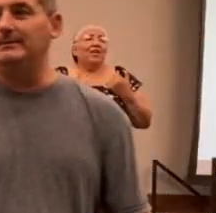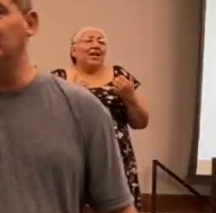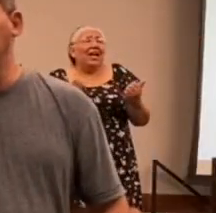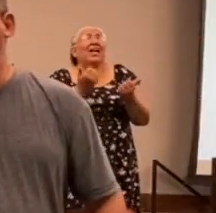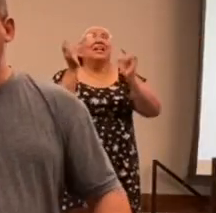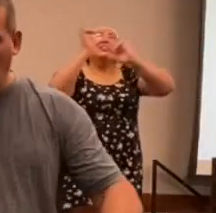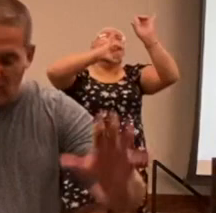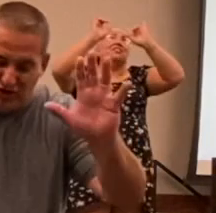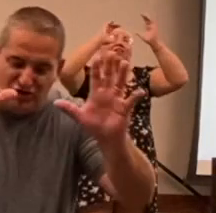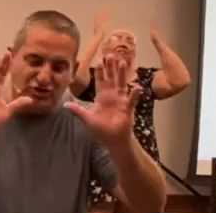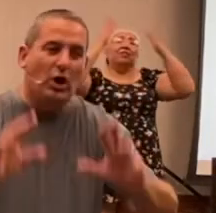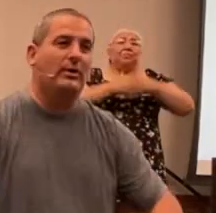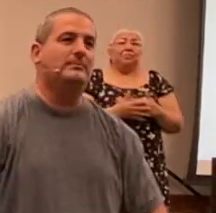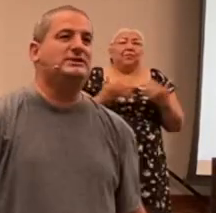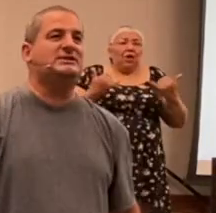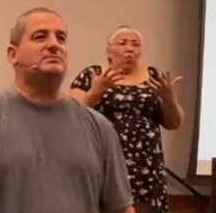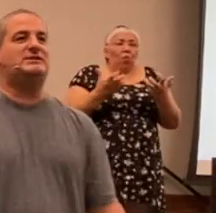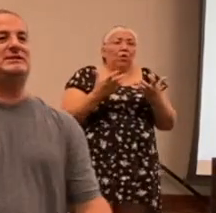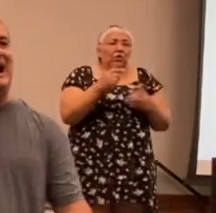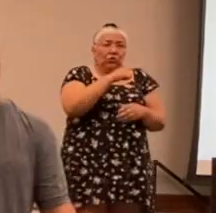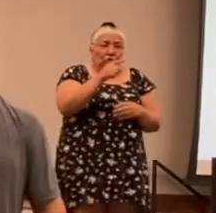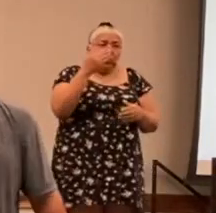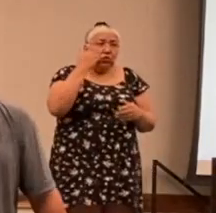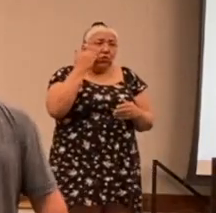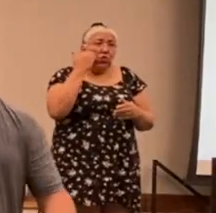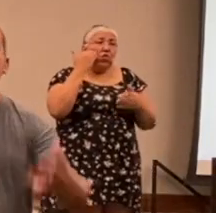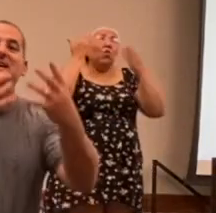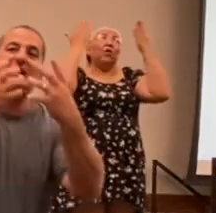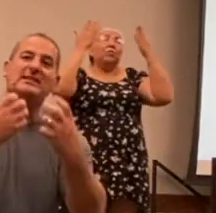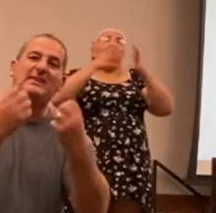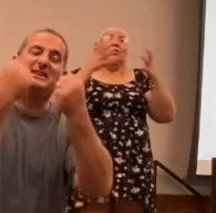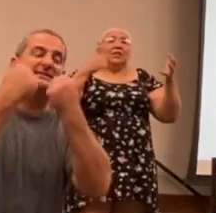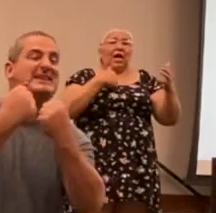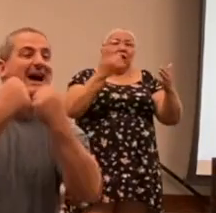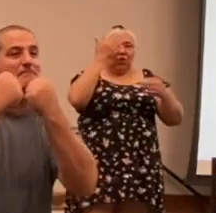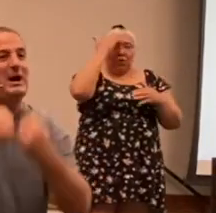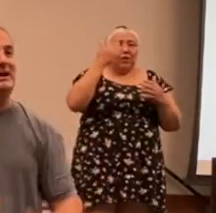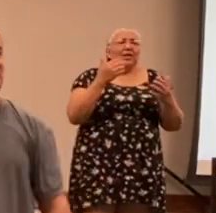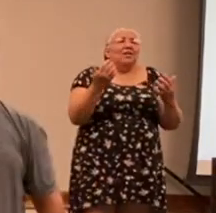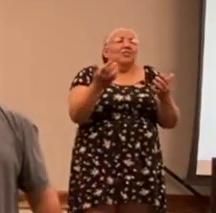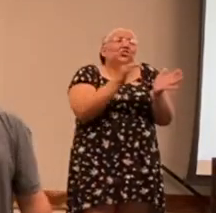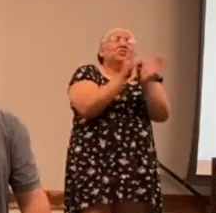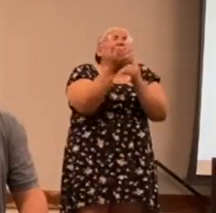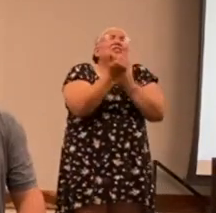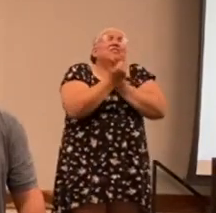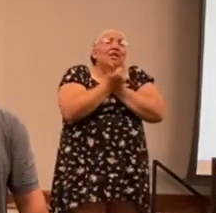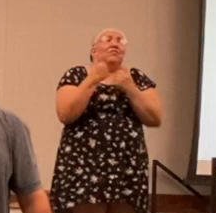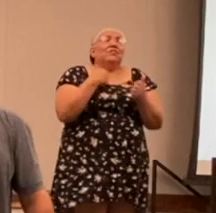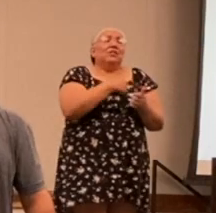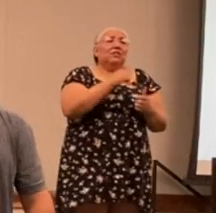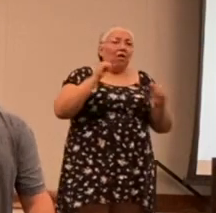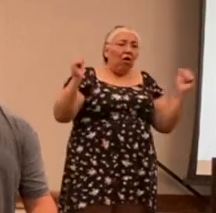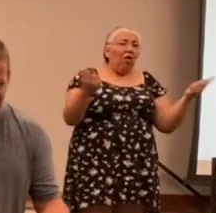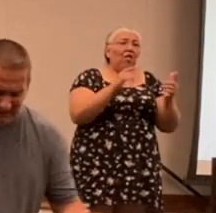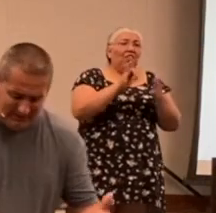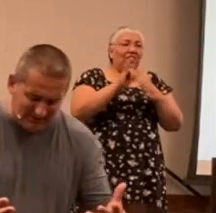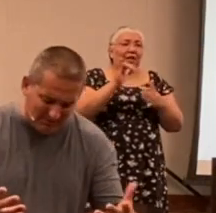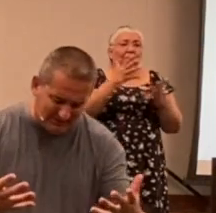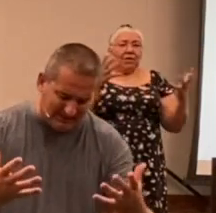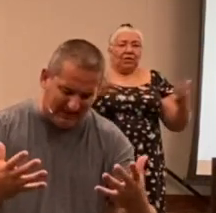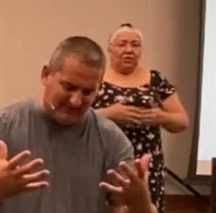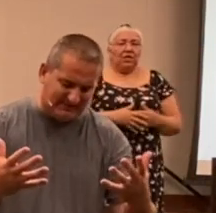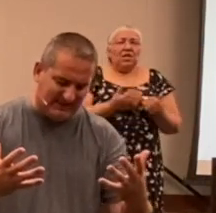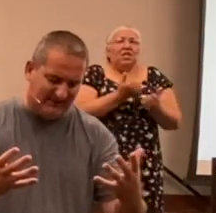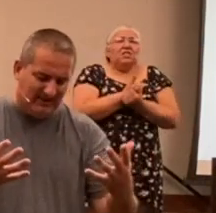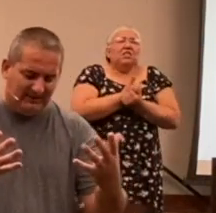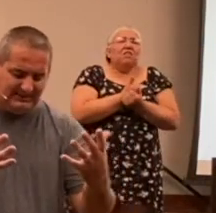life. And I want you to know him just as much as I know him, because he loves us that much. He loved us so much